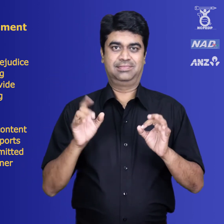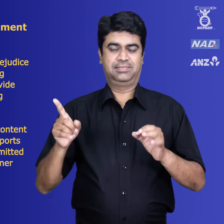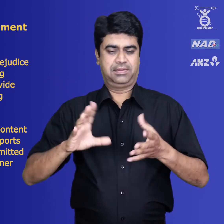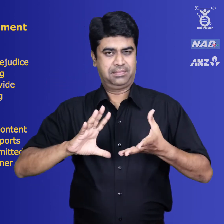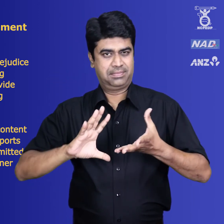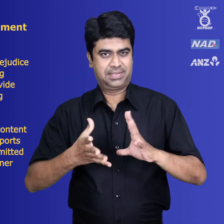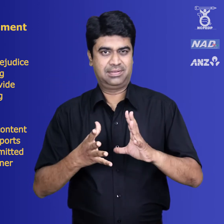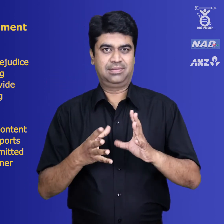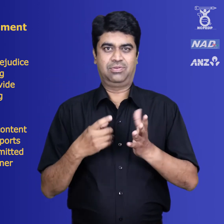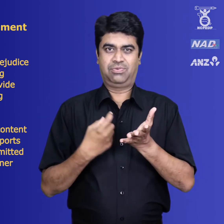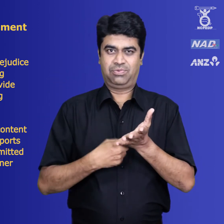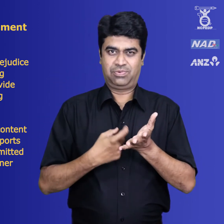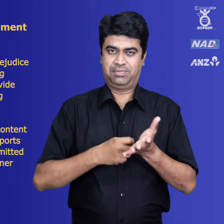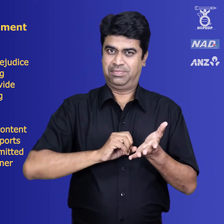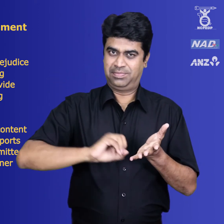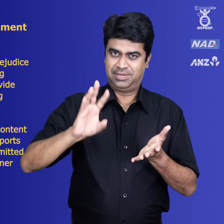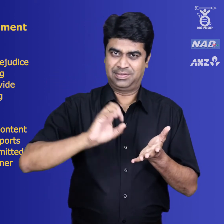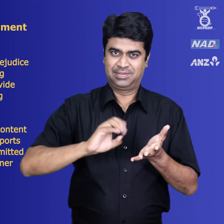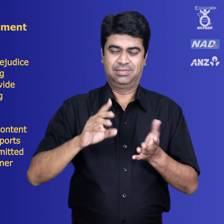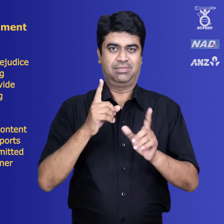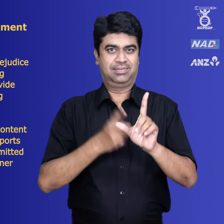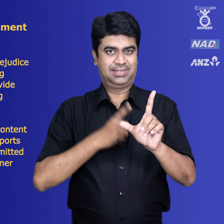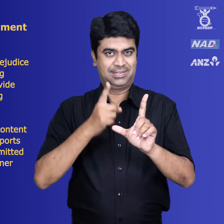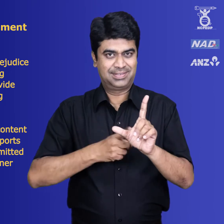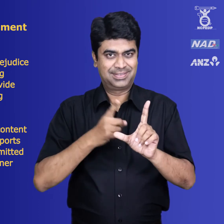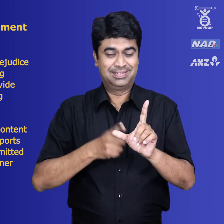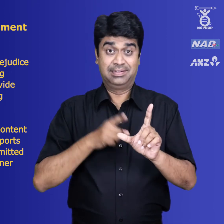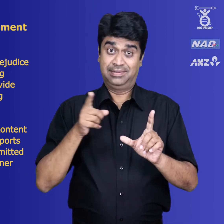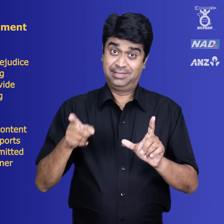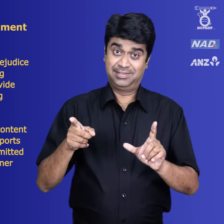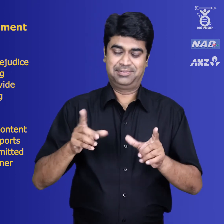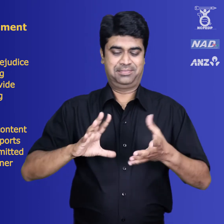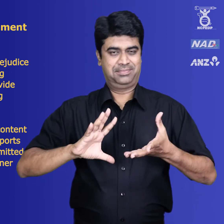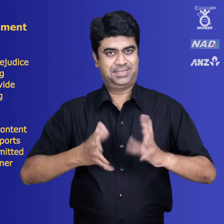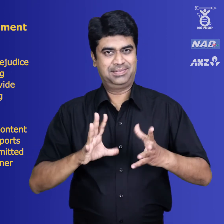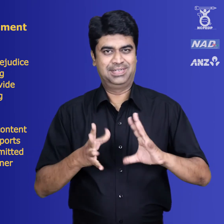State Commissioner under subsection 3 of section 83.